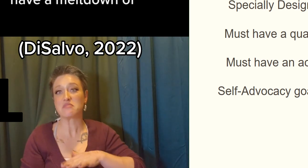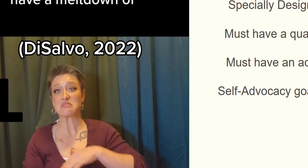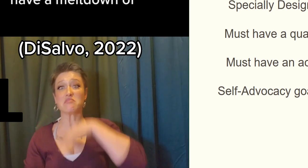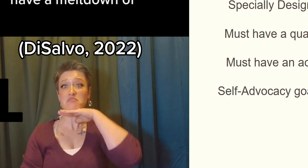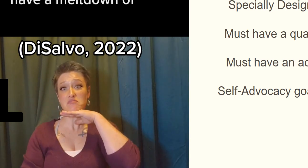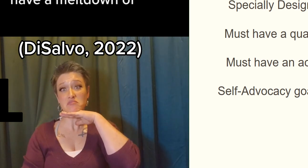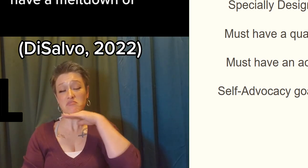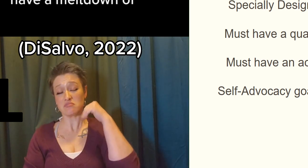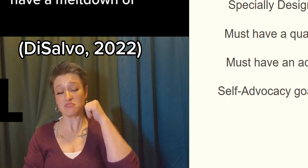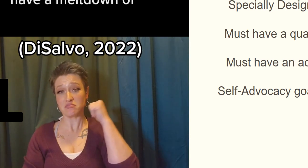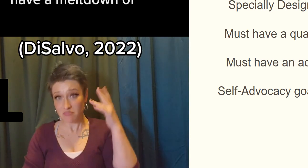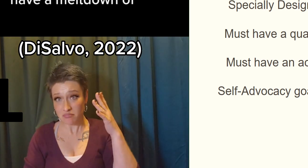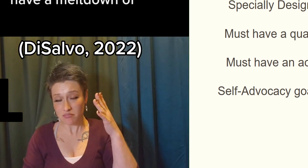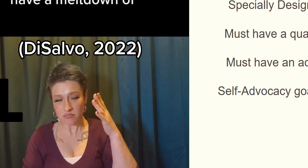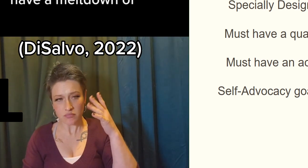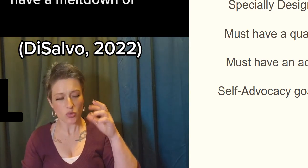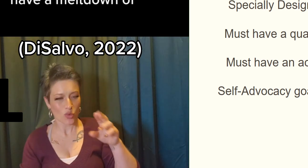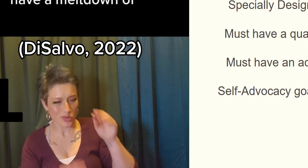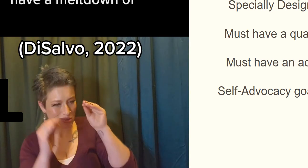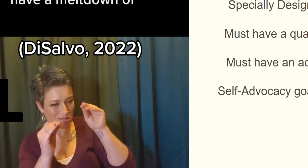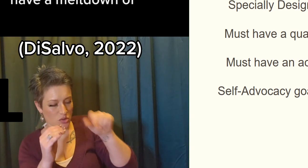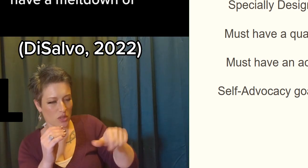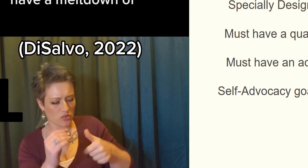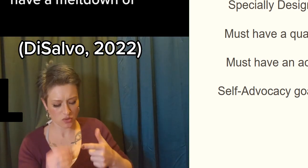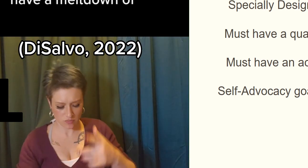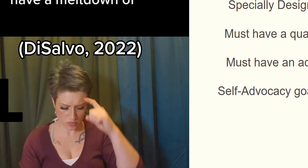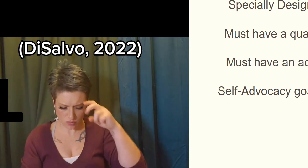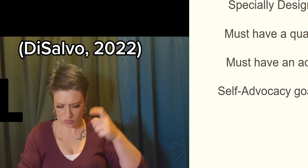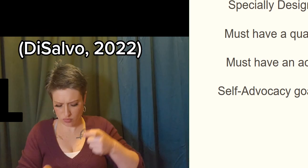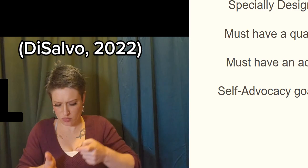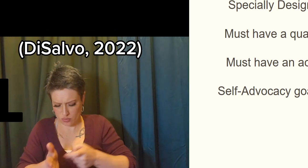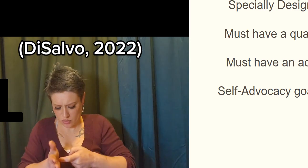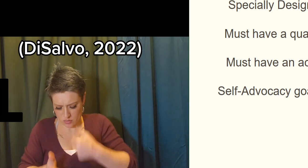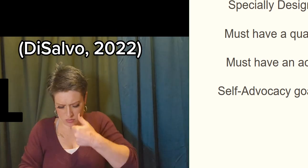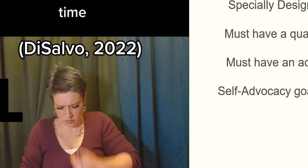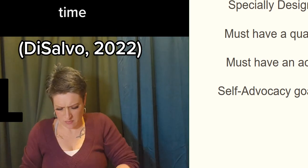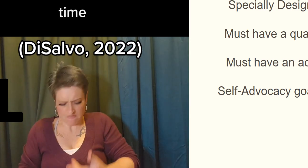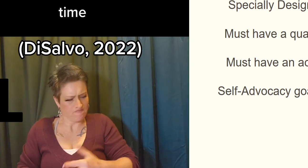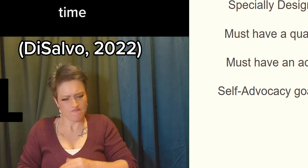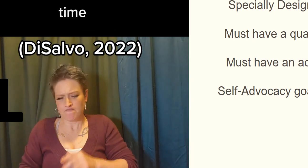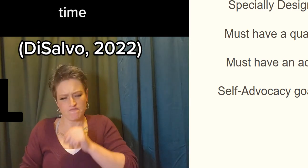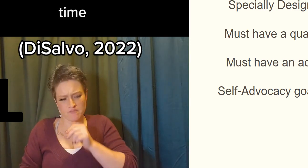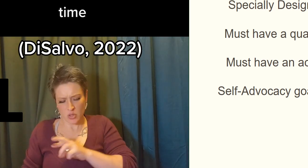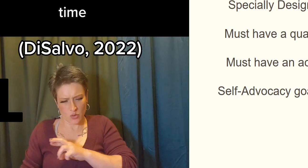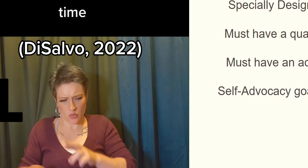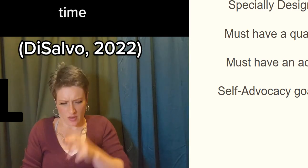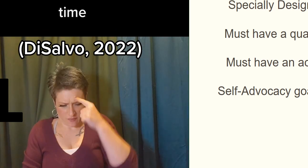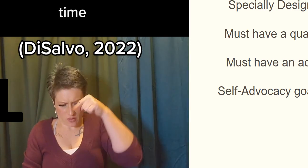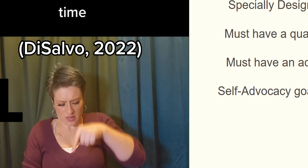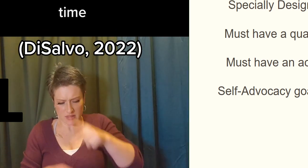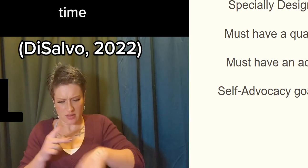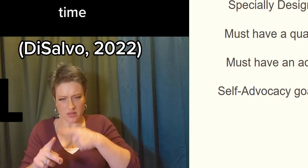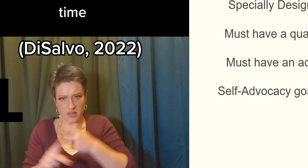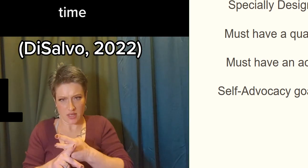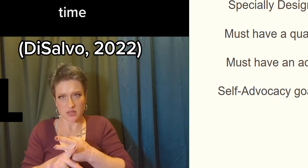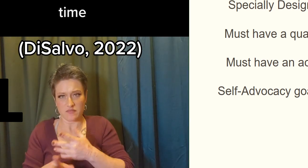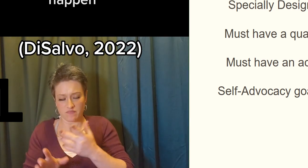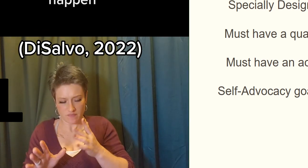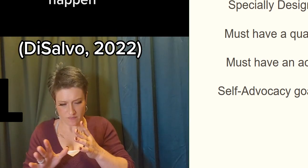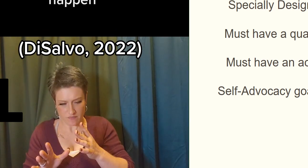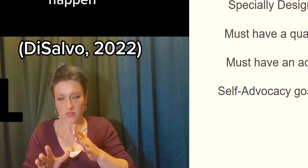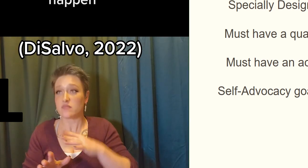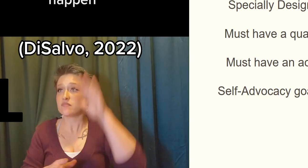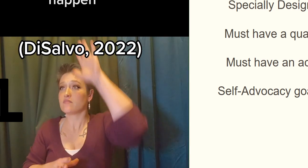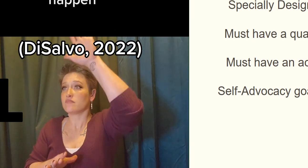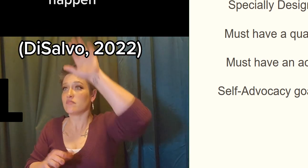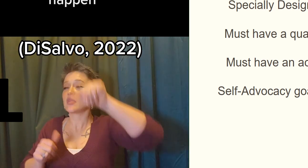Or if it feels like you're going to have a meltdown, you're trying to figure out how to recognize it ahead of time and don't